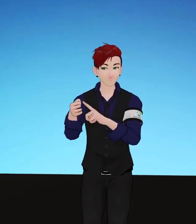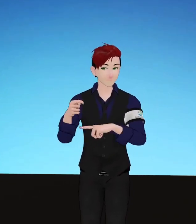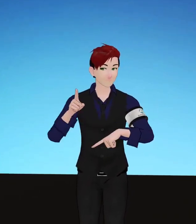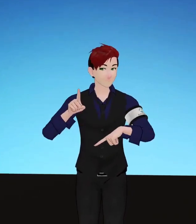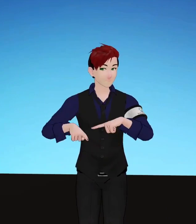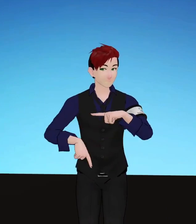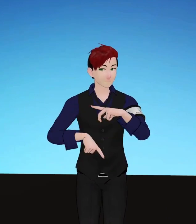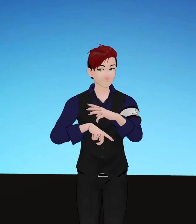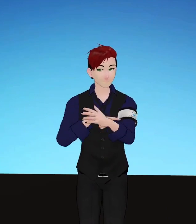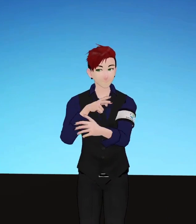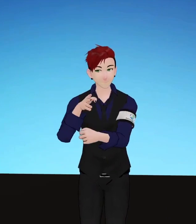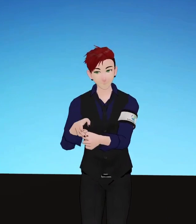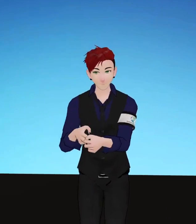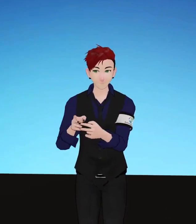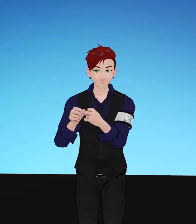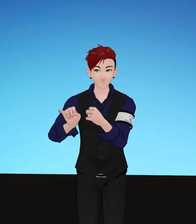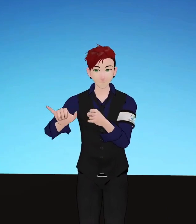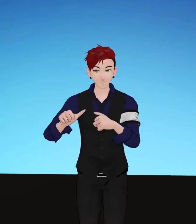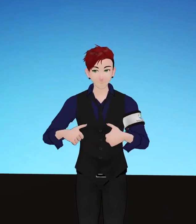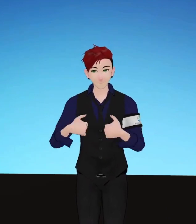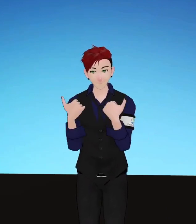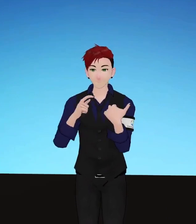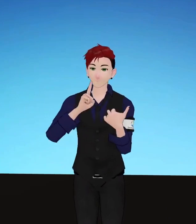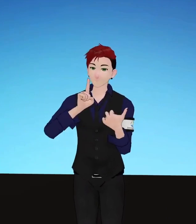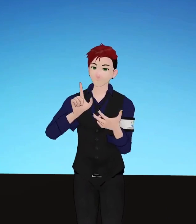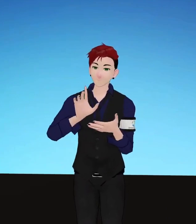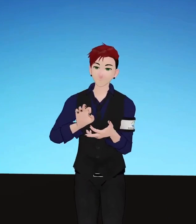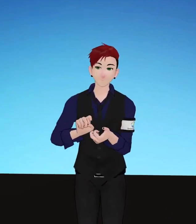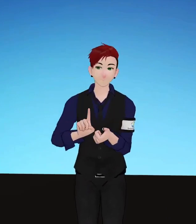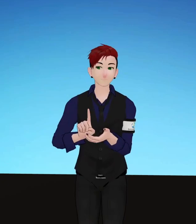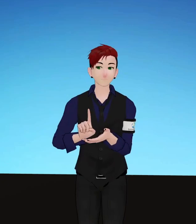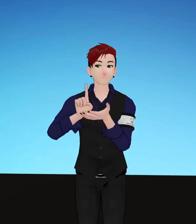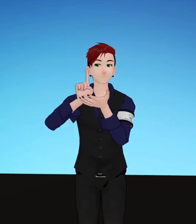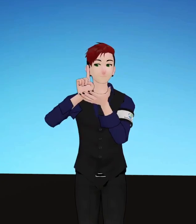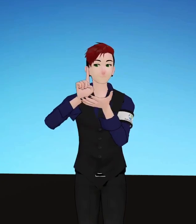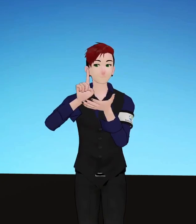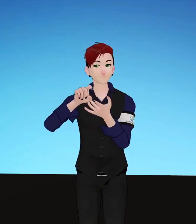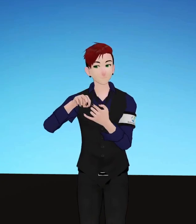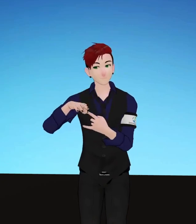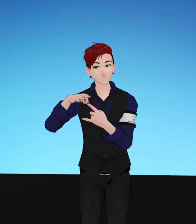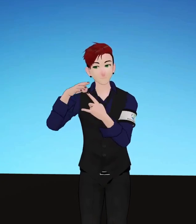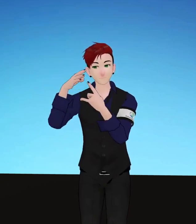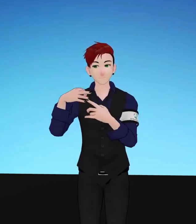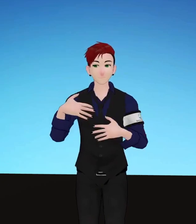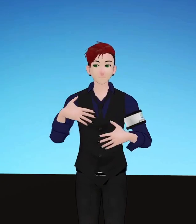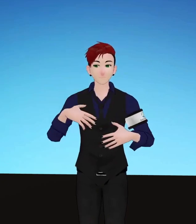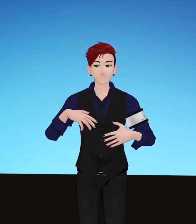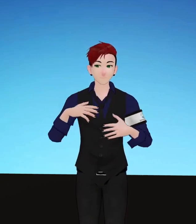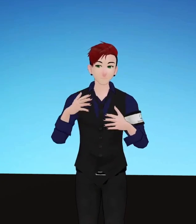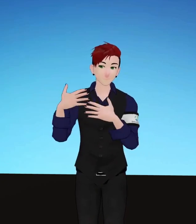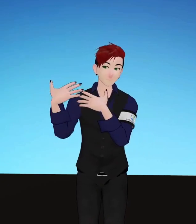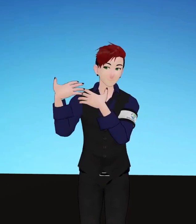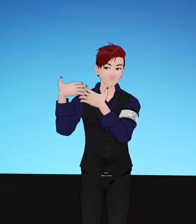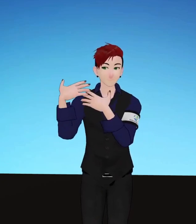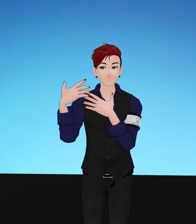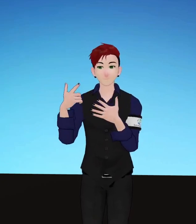get a view into this life, and it's a privilege to be a part of that. And I'm very privileged to be able to do what I